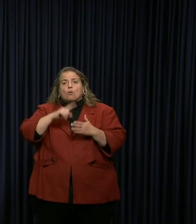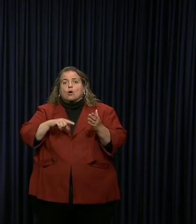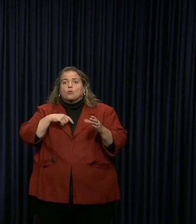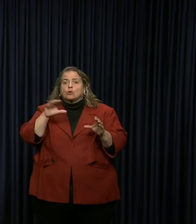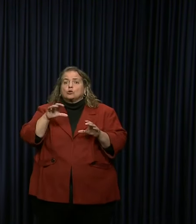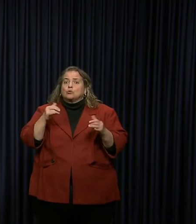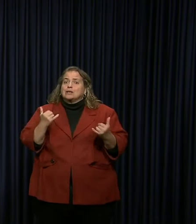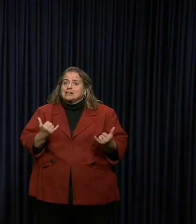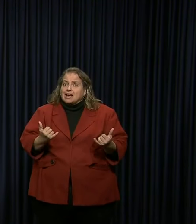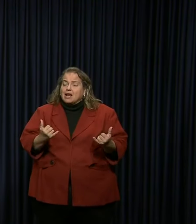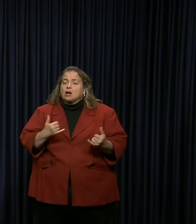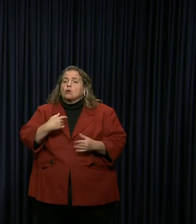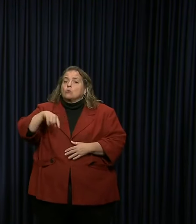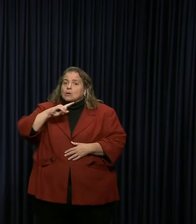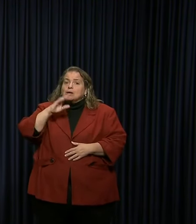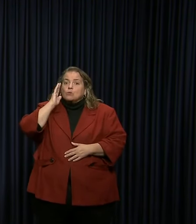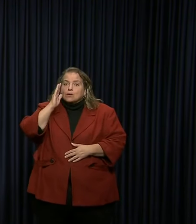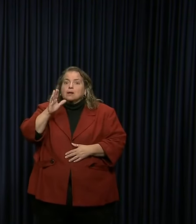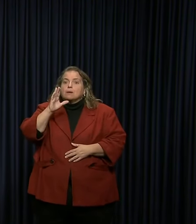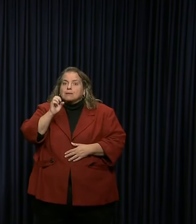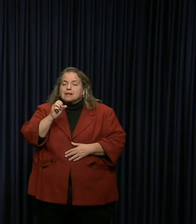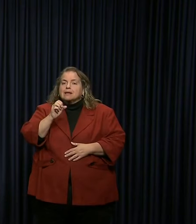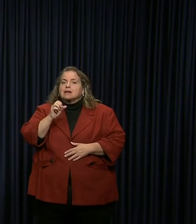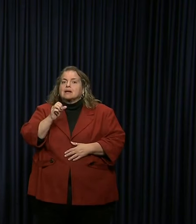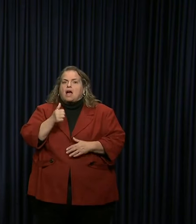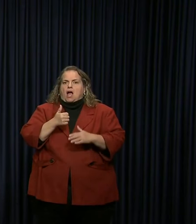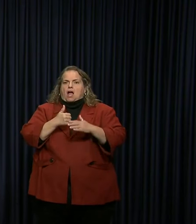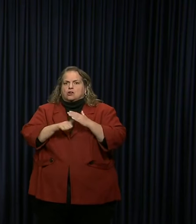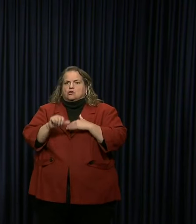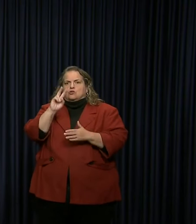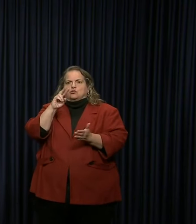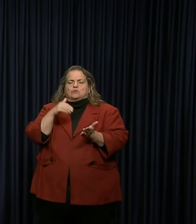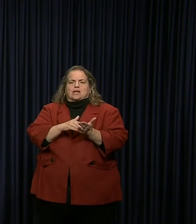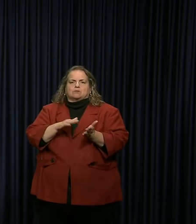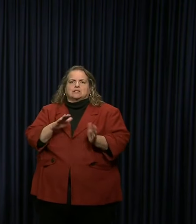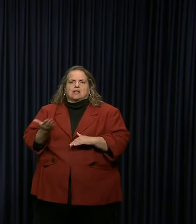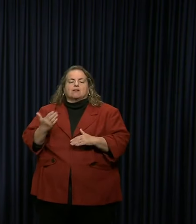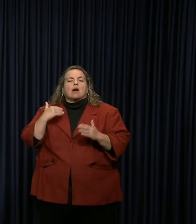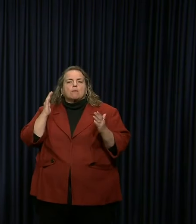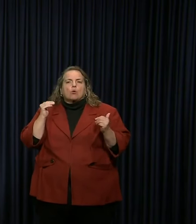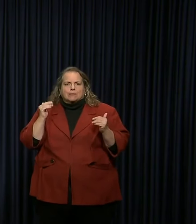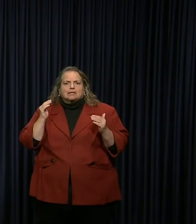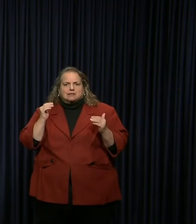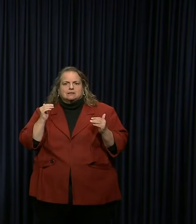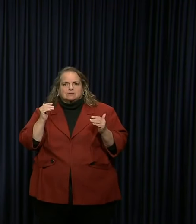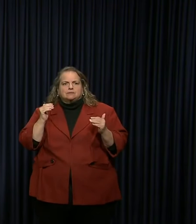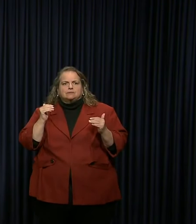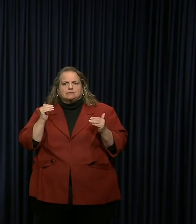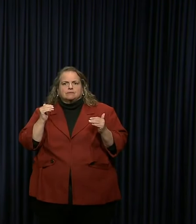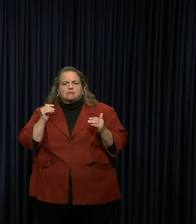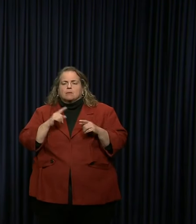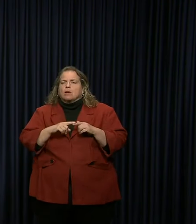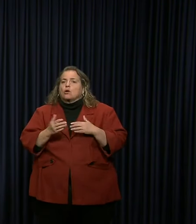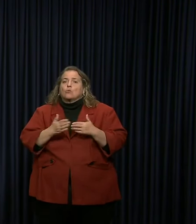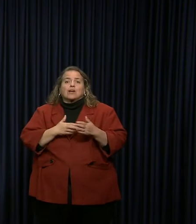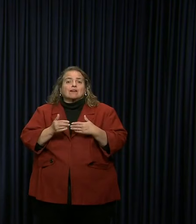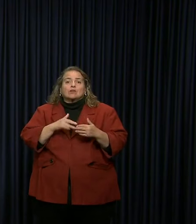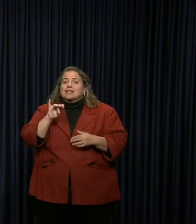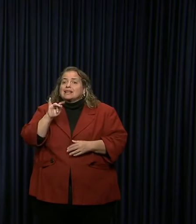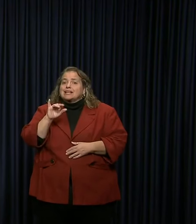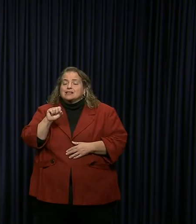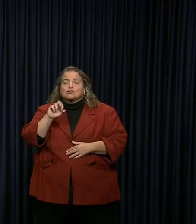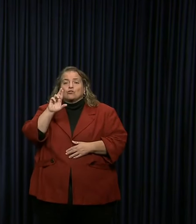right now, we will be under those 2,000 deaths. But whatever it is, the ratio will be